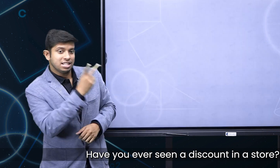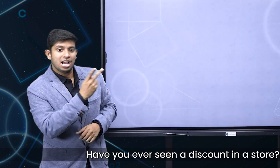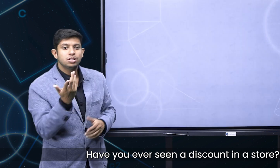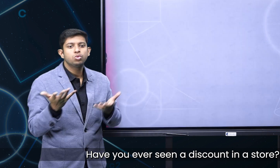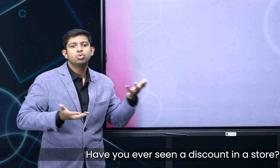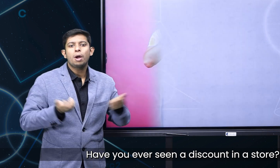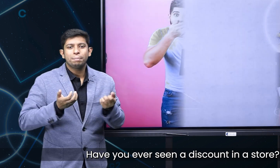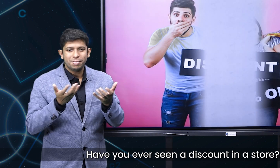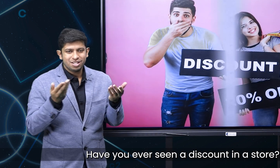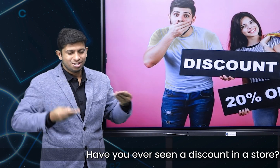a discount in a store?